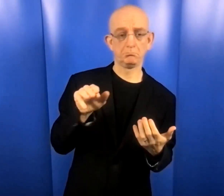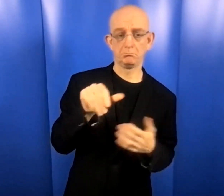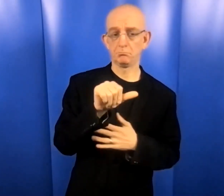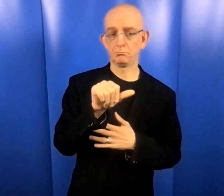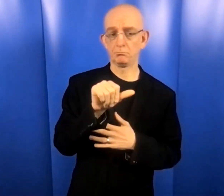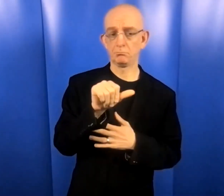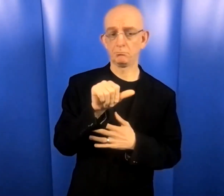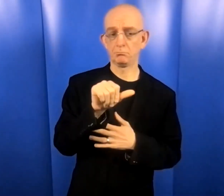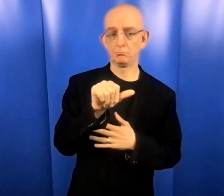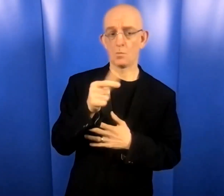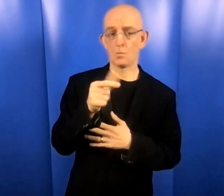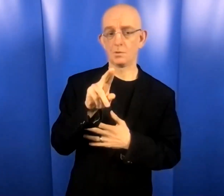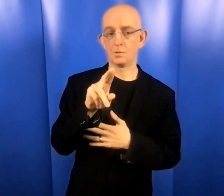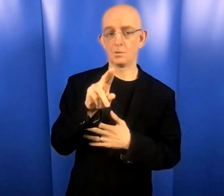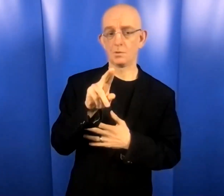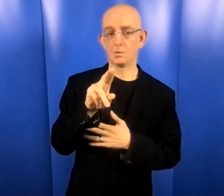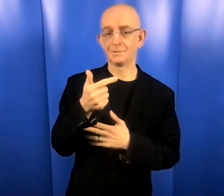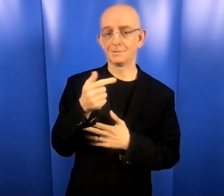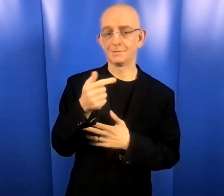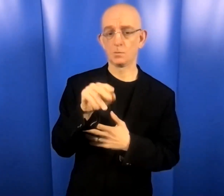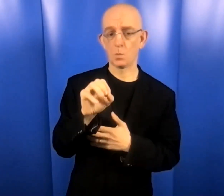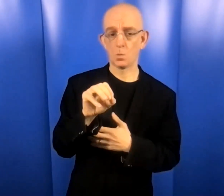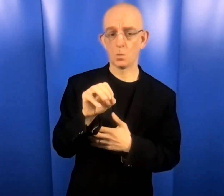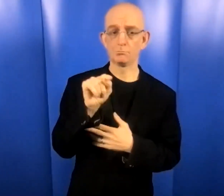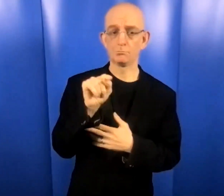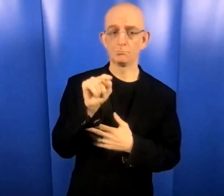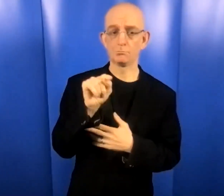SUDP, which is obviously the newest of